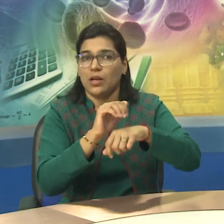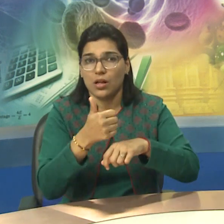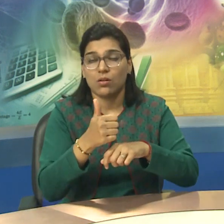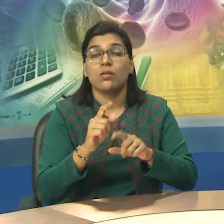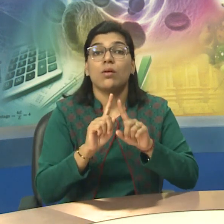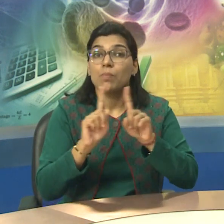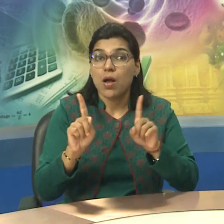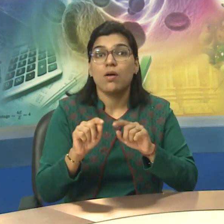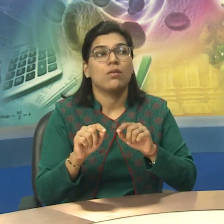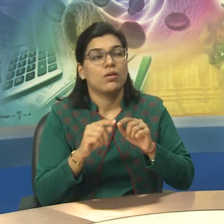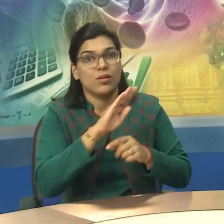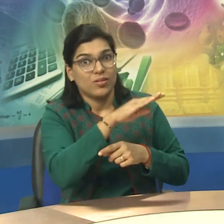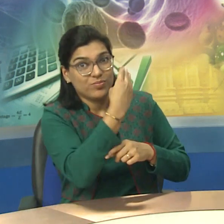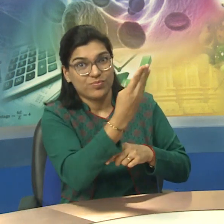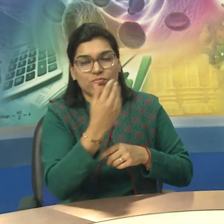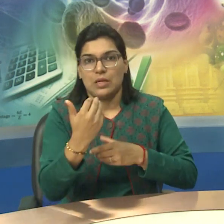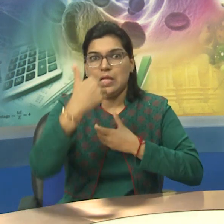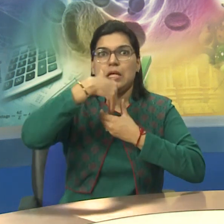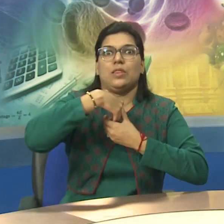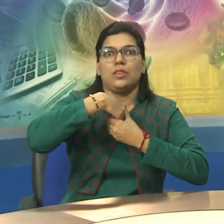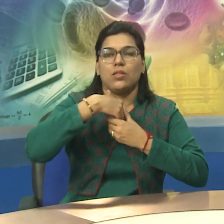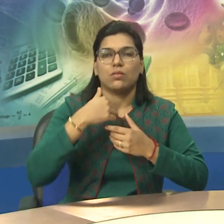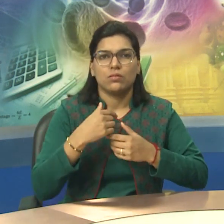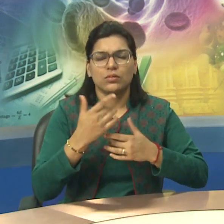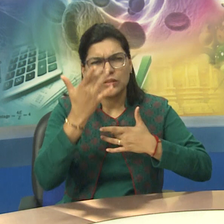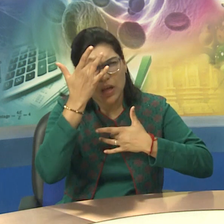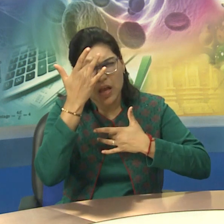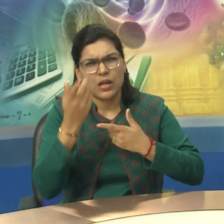example, pimples, acne on face, which we can see easily.